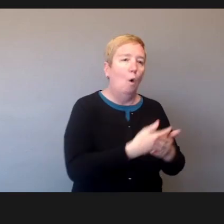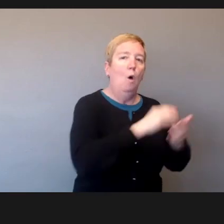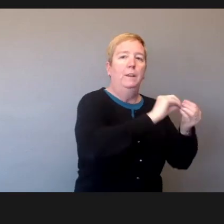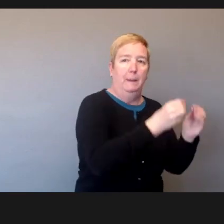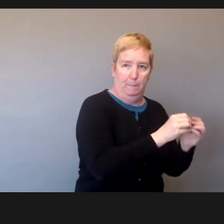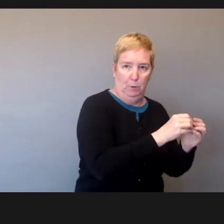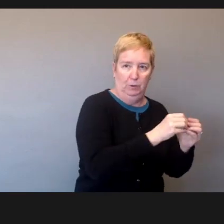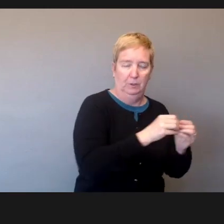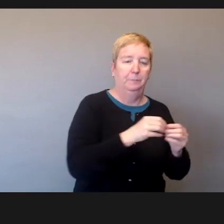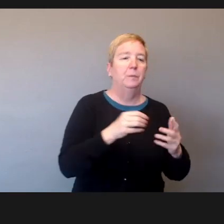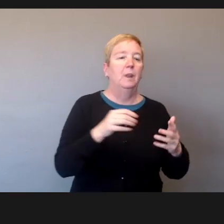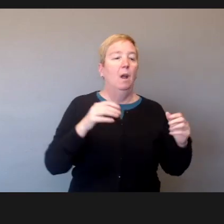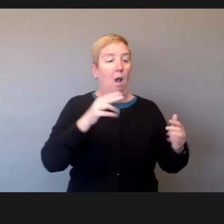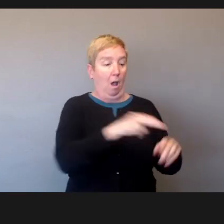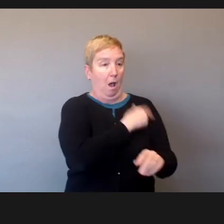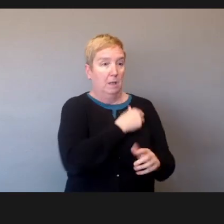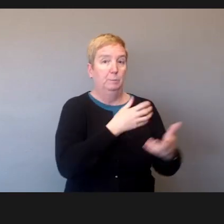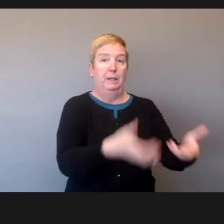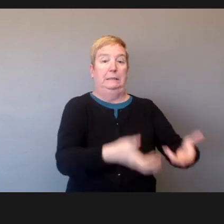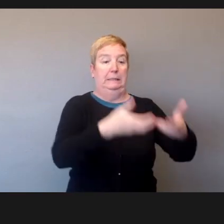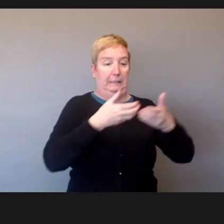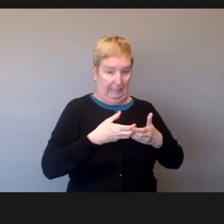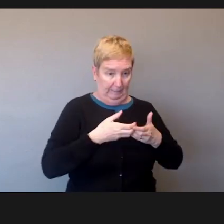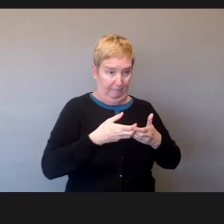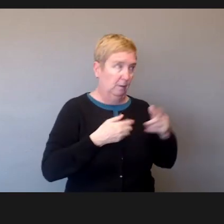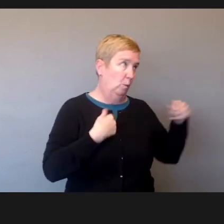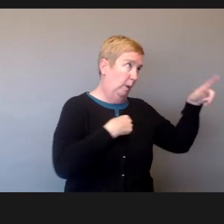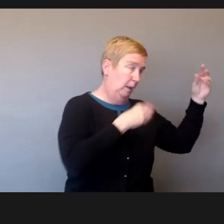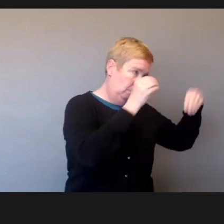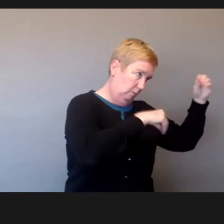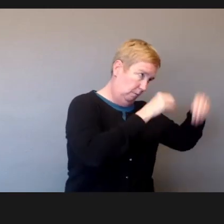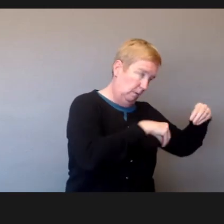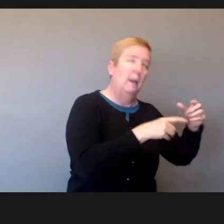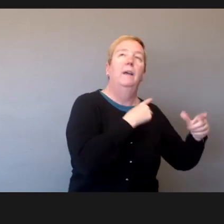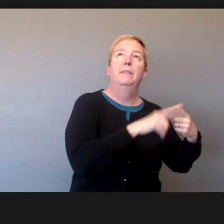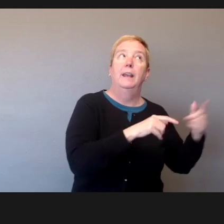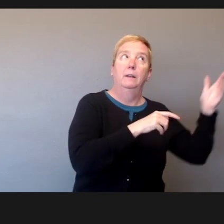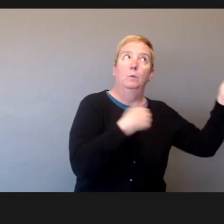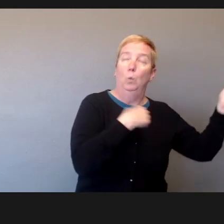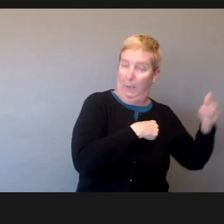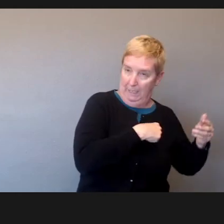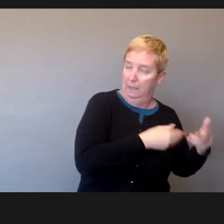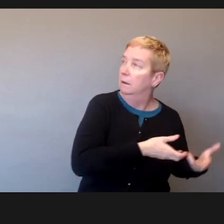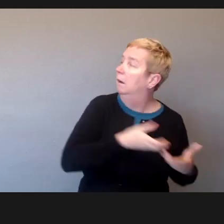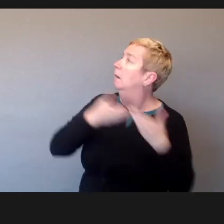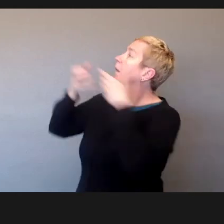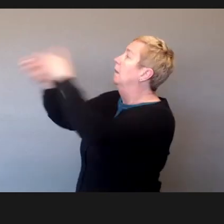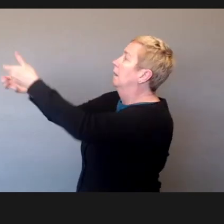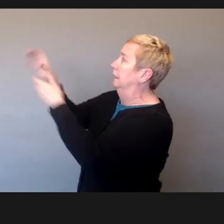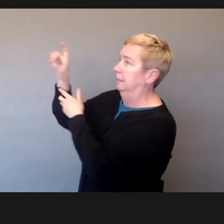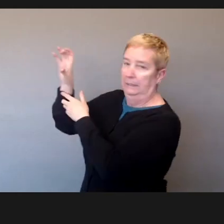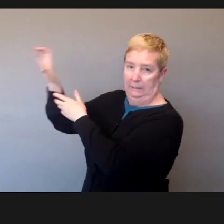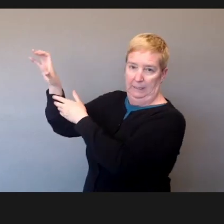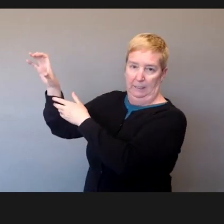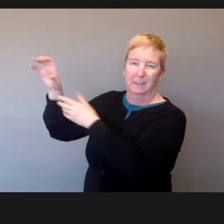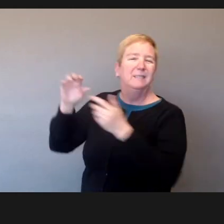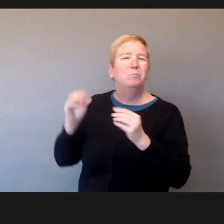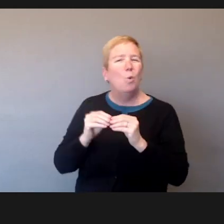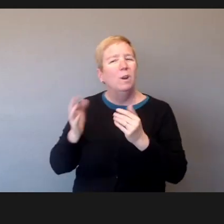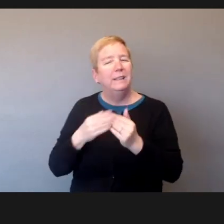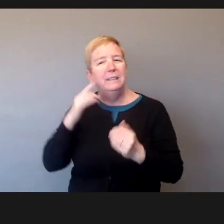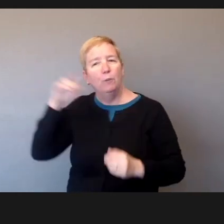us. We submit it to the CDC for them because it's easier for them to just have one place to submit.